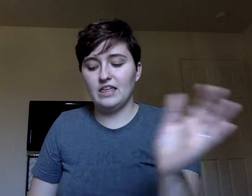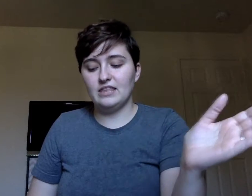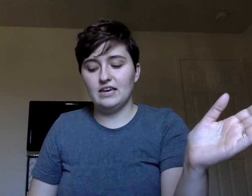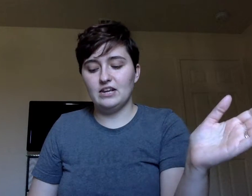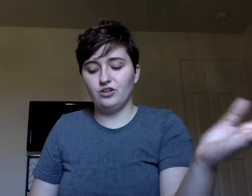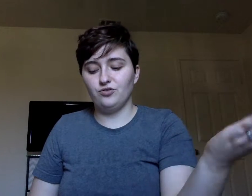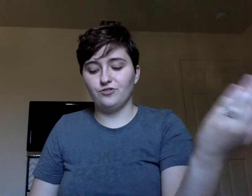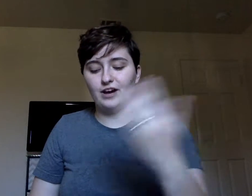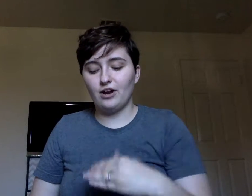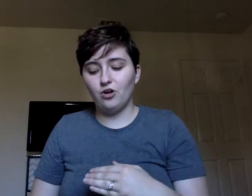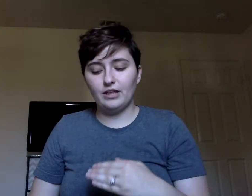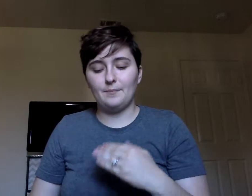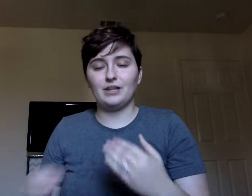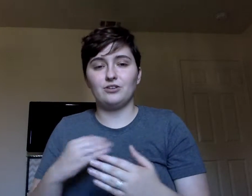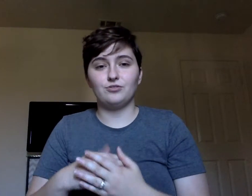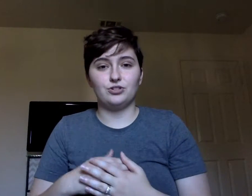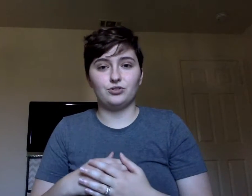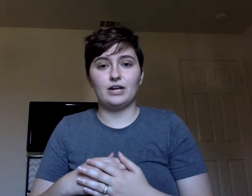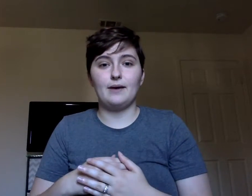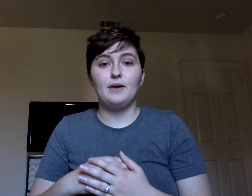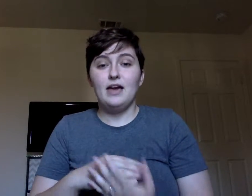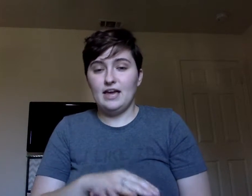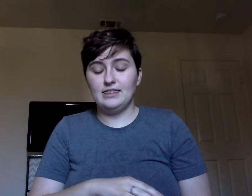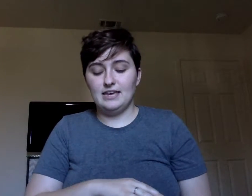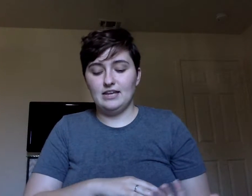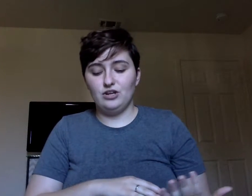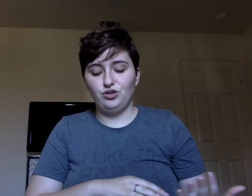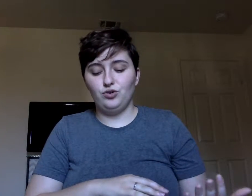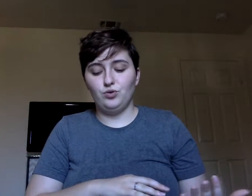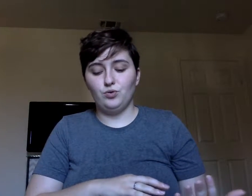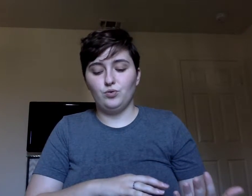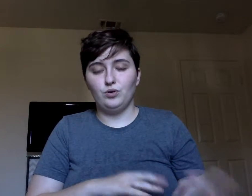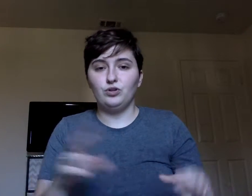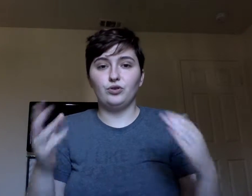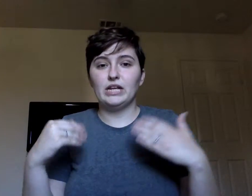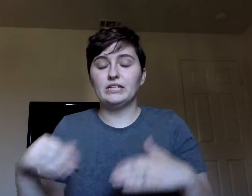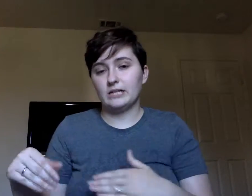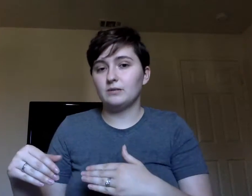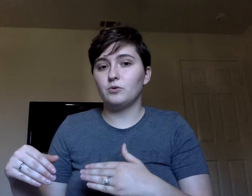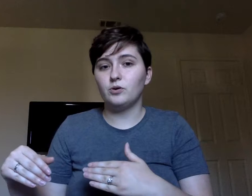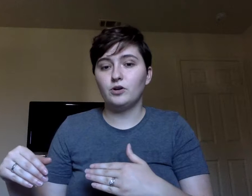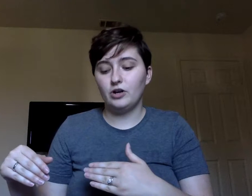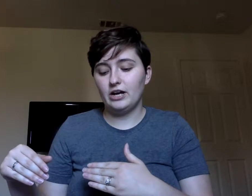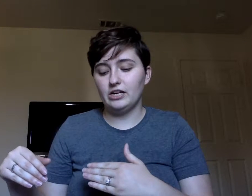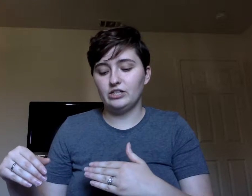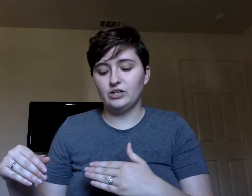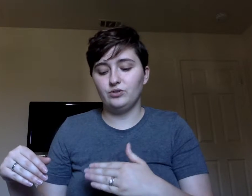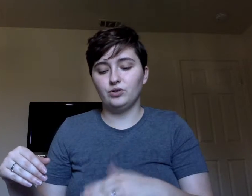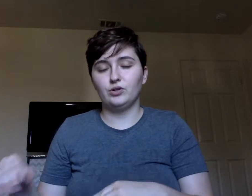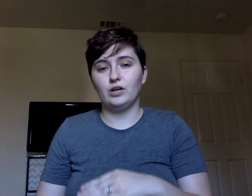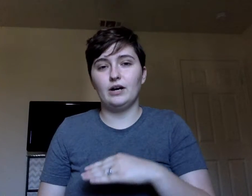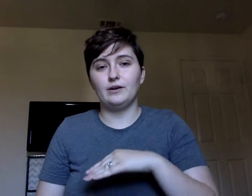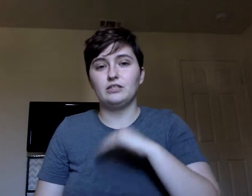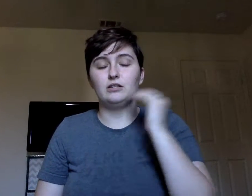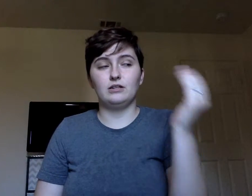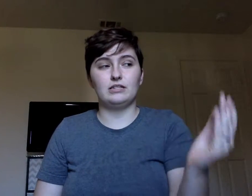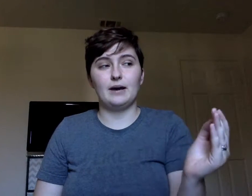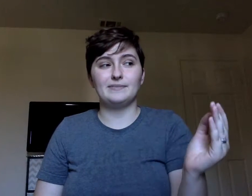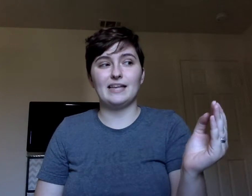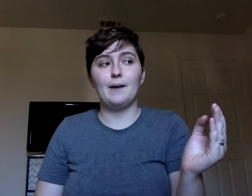and then you divide all that by the original time, and then you'll get a decimal, and so you'll times that